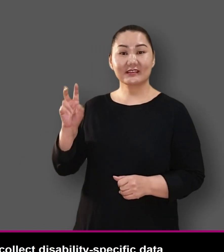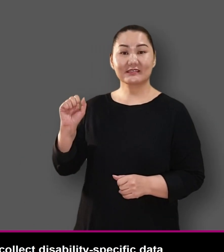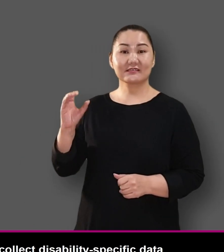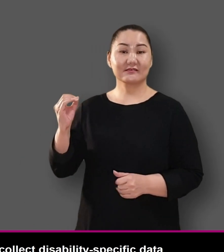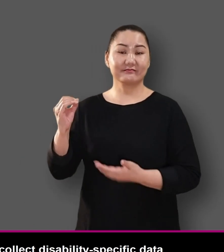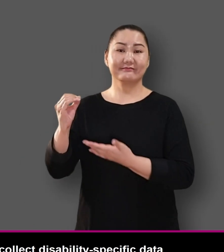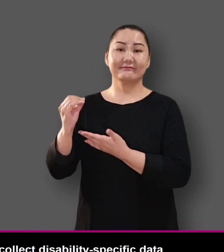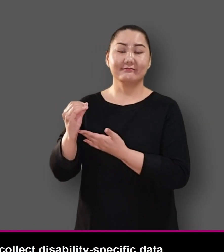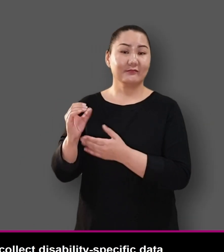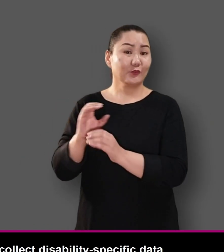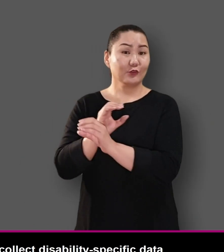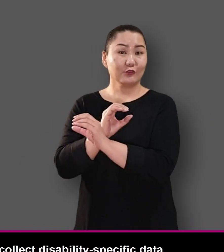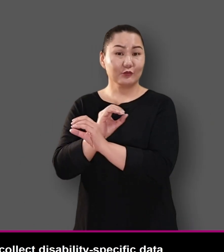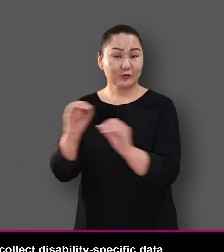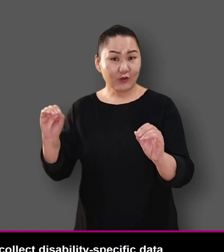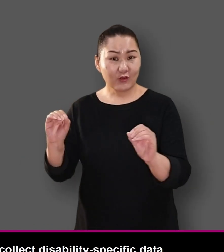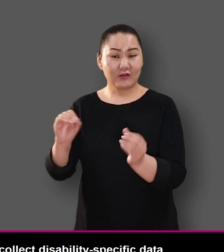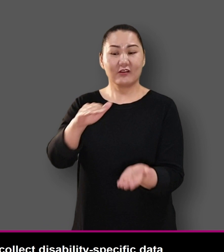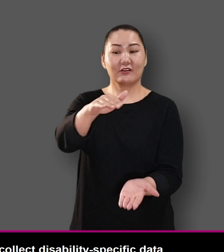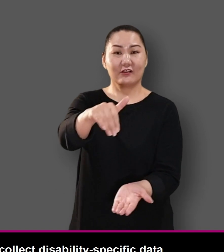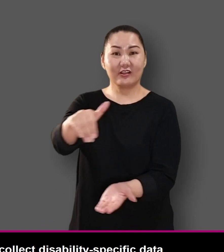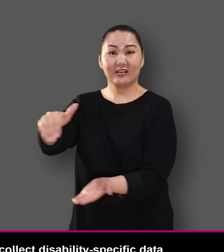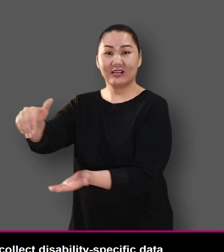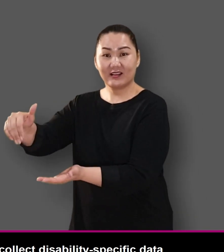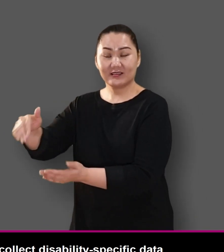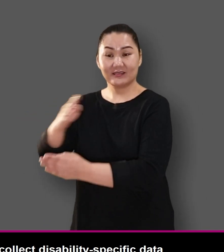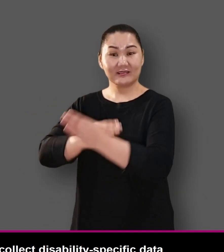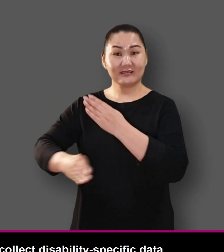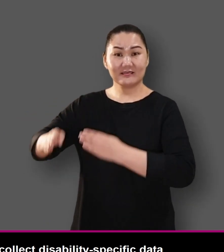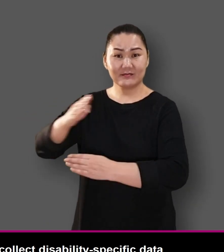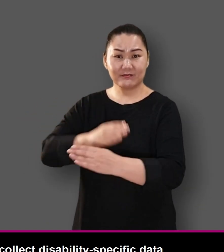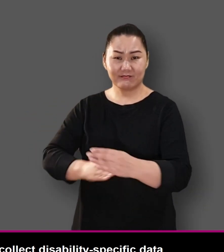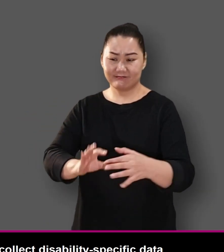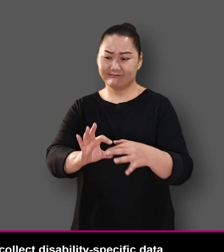We have also started to collect disability-specific data